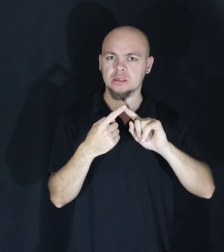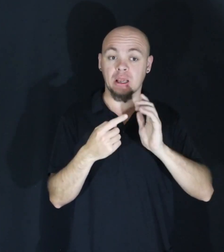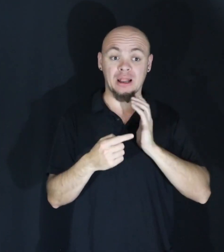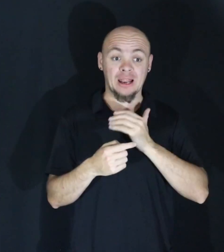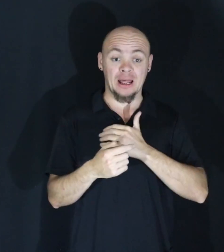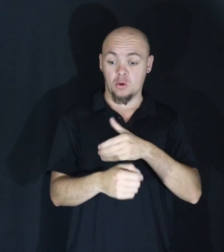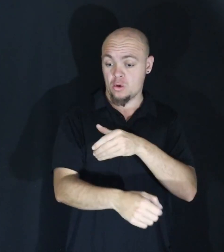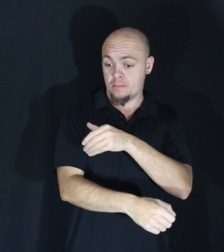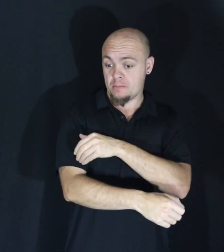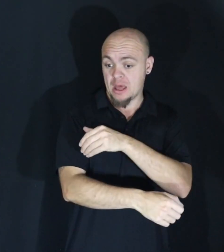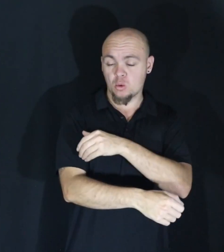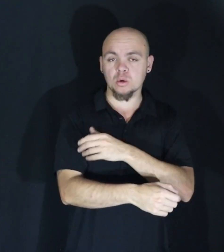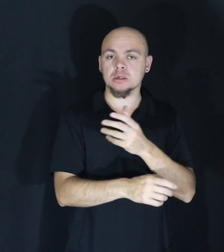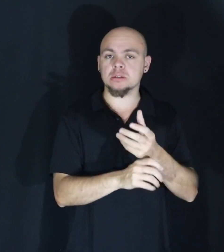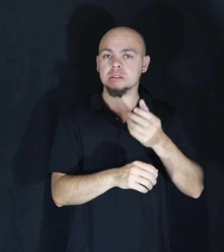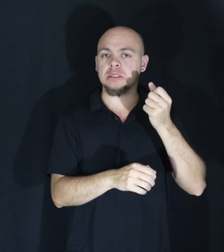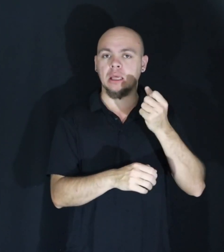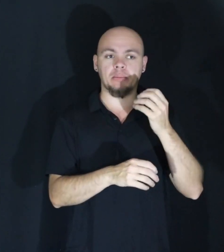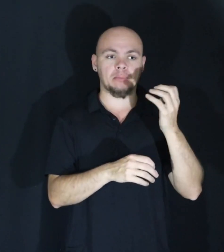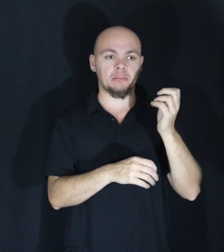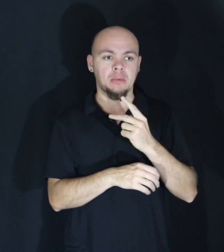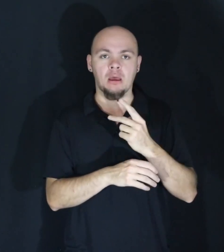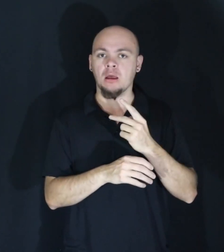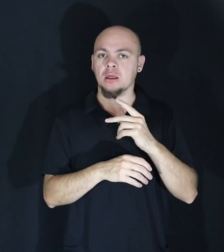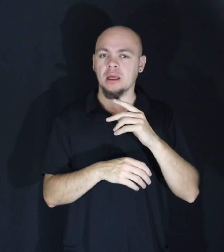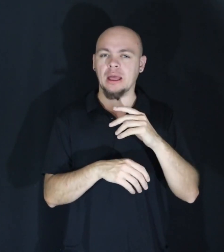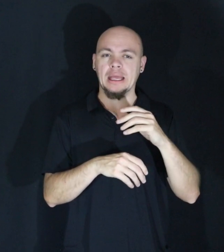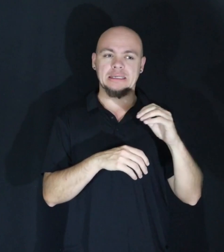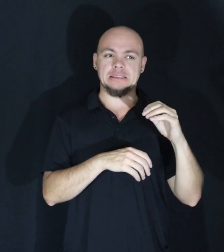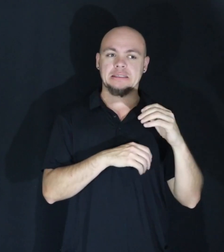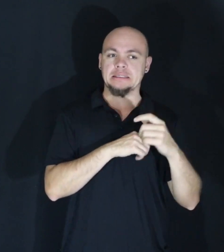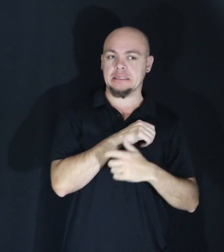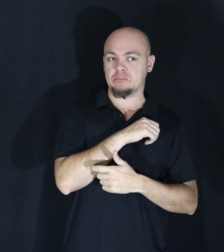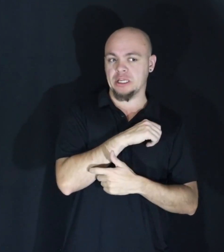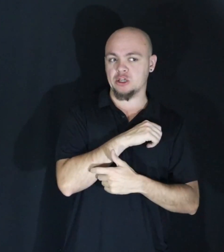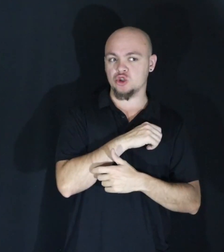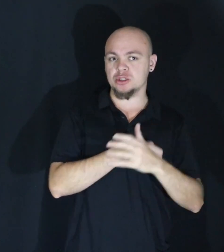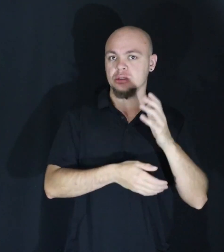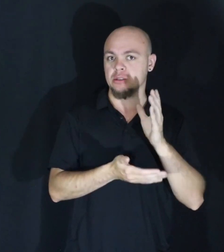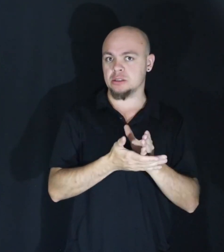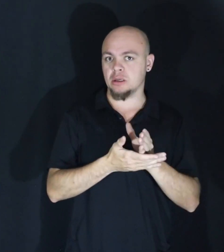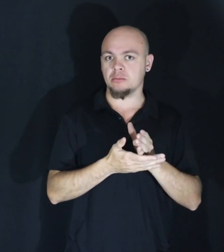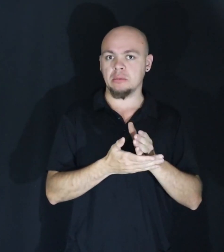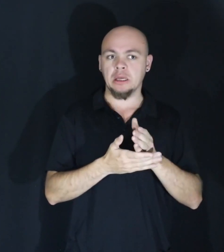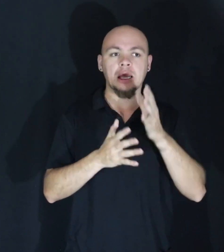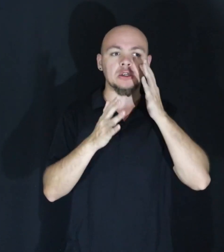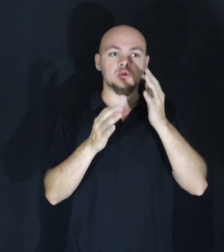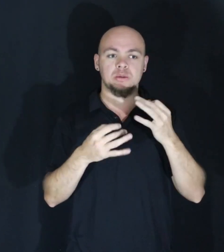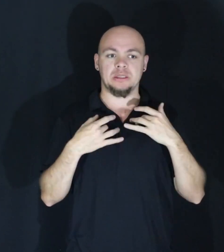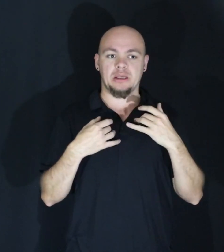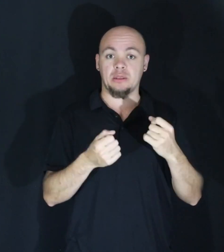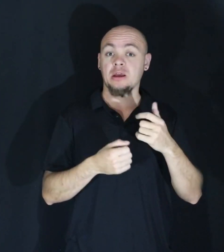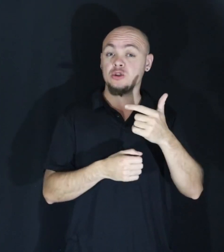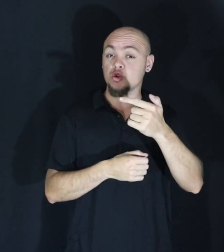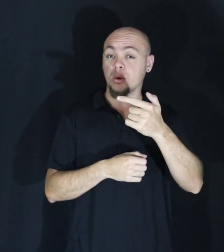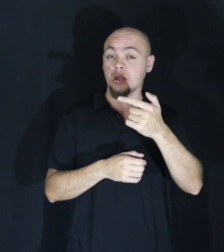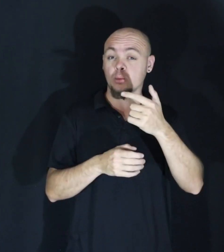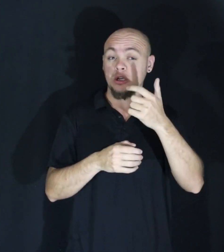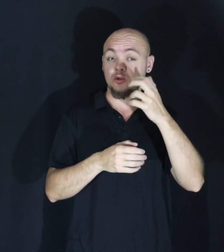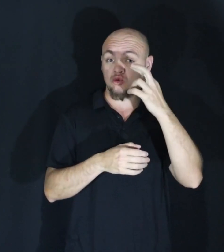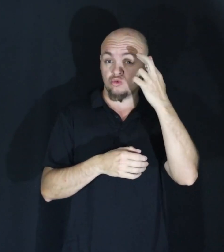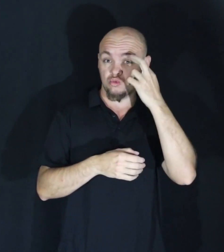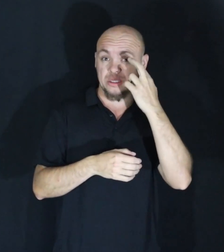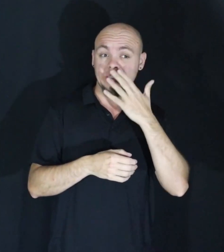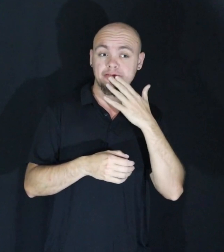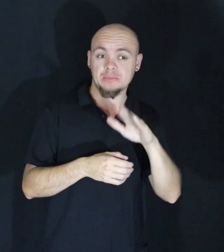our power, tune out temptation, and make healthier choices? I've now identified 21 reasons that we